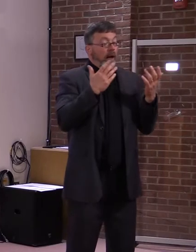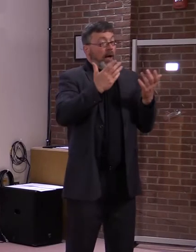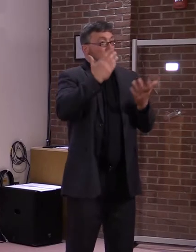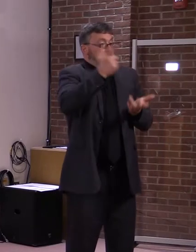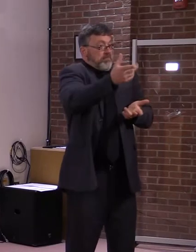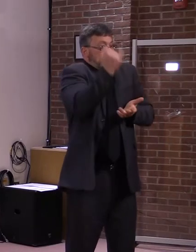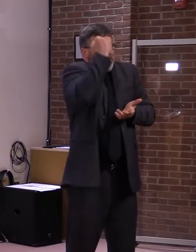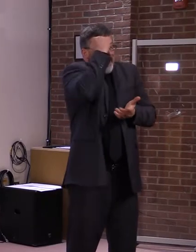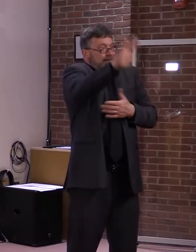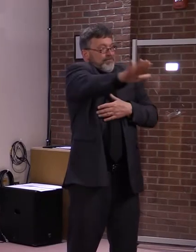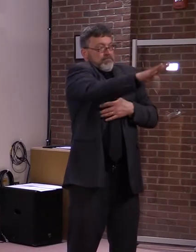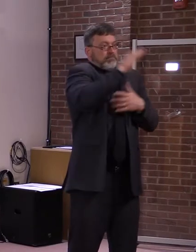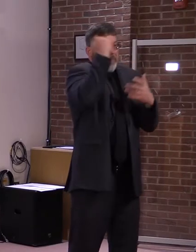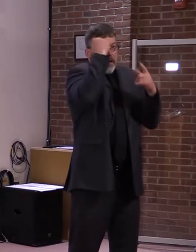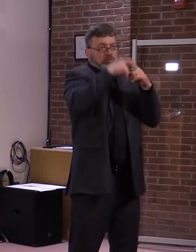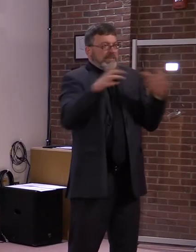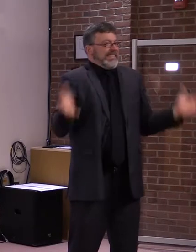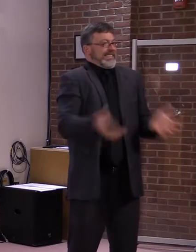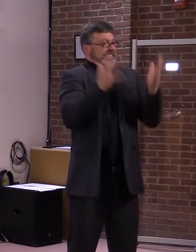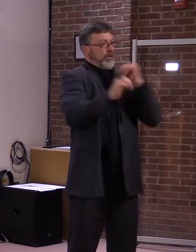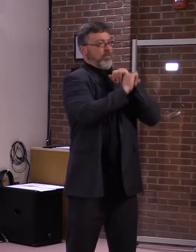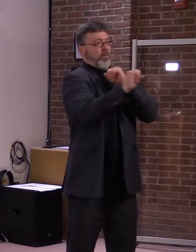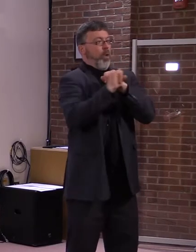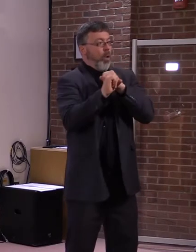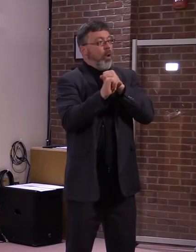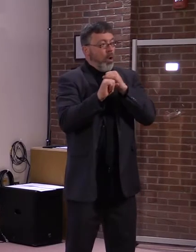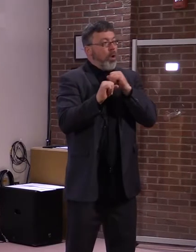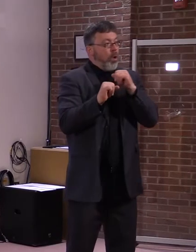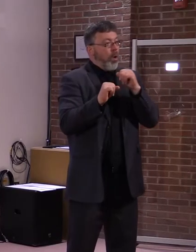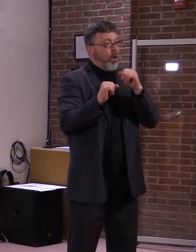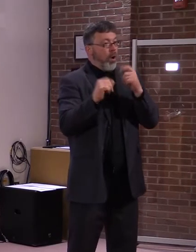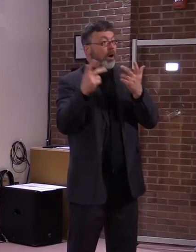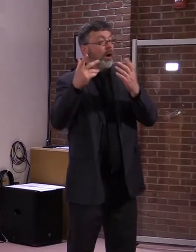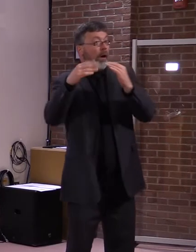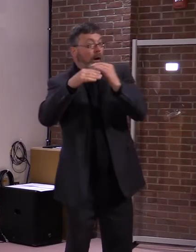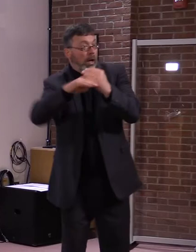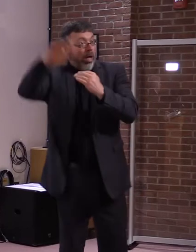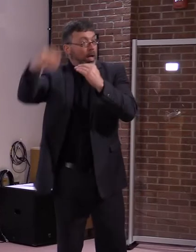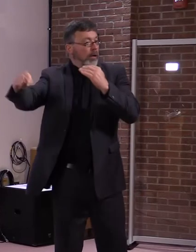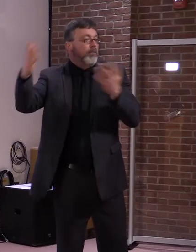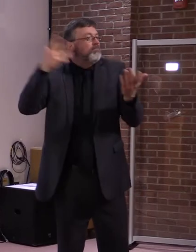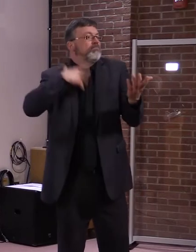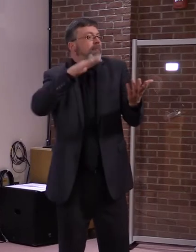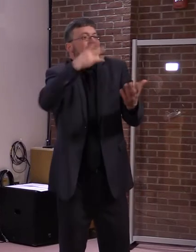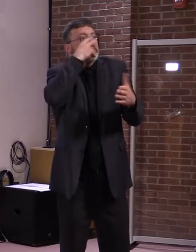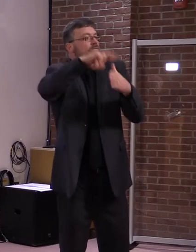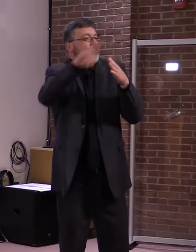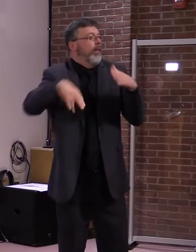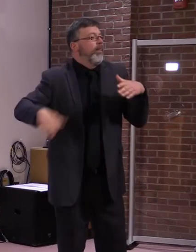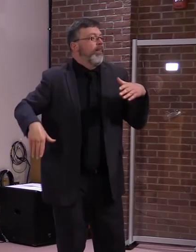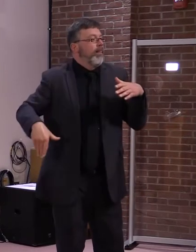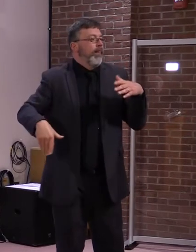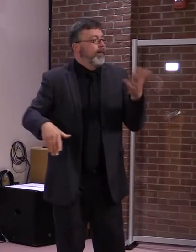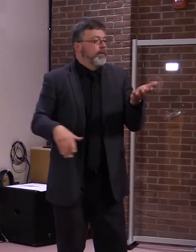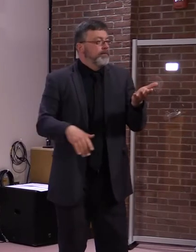I haven't seen it yet, Tom. So it's going to probably take some time before we see this.